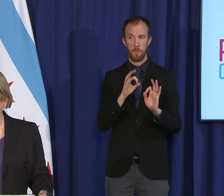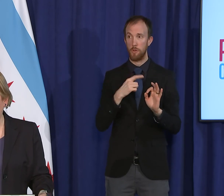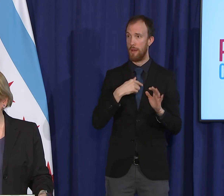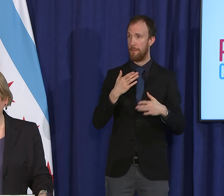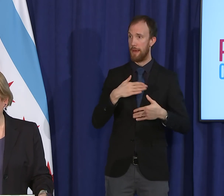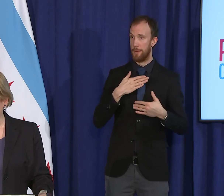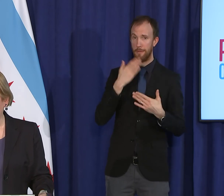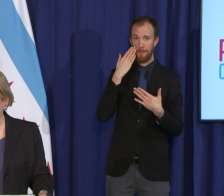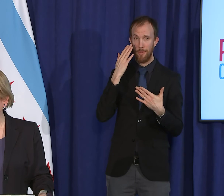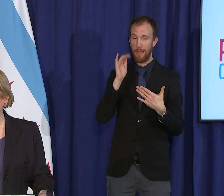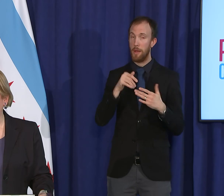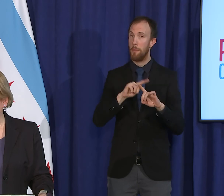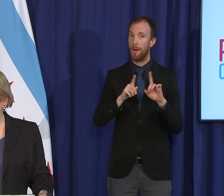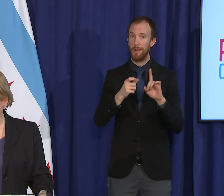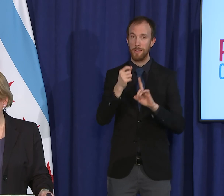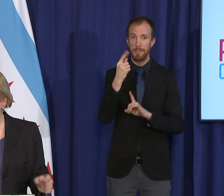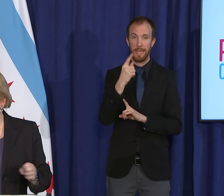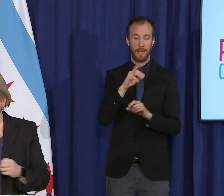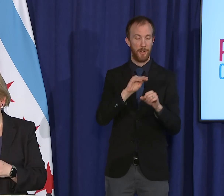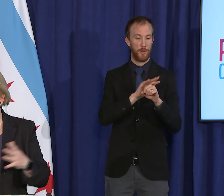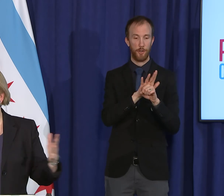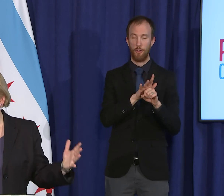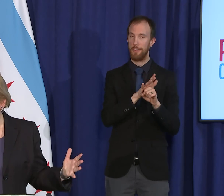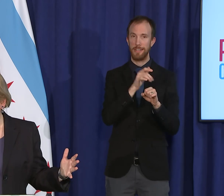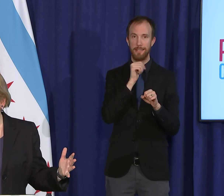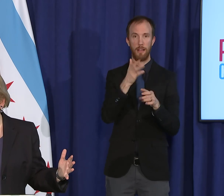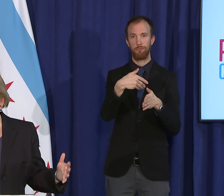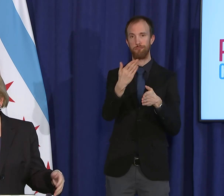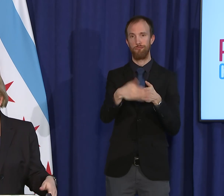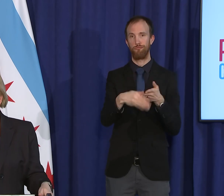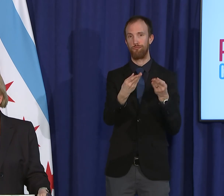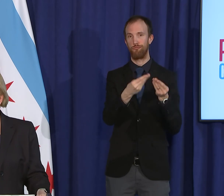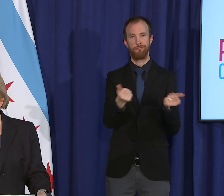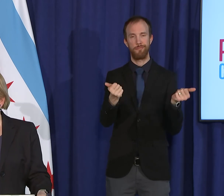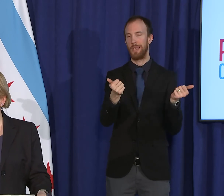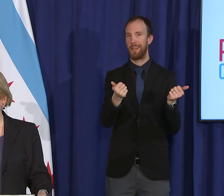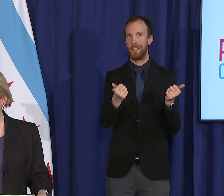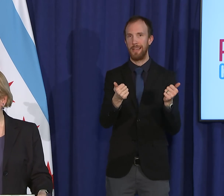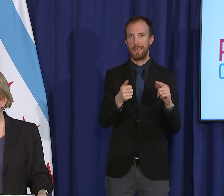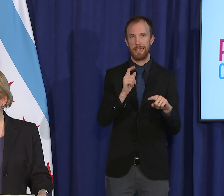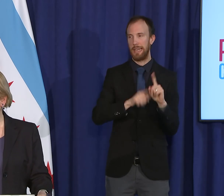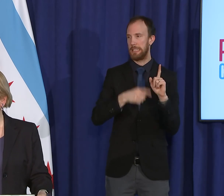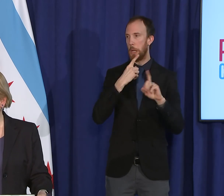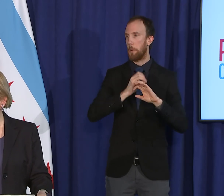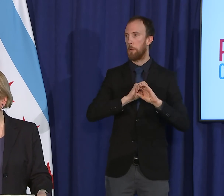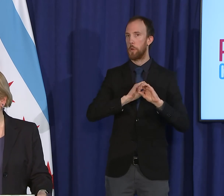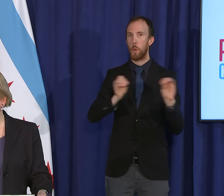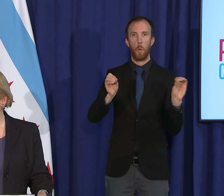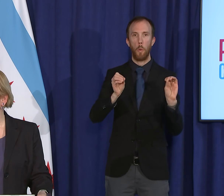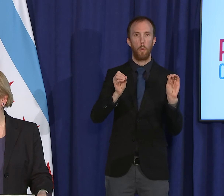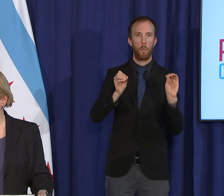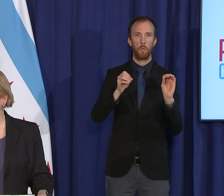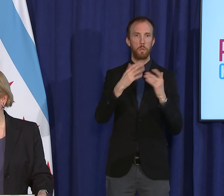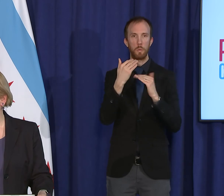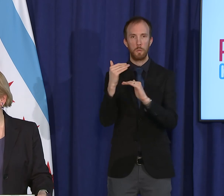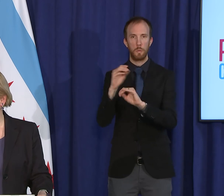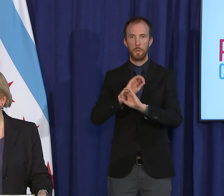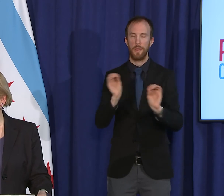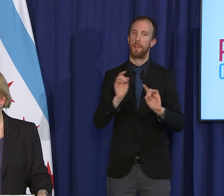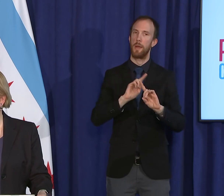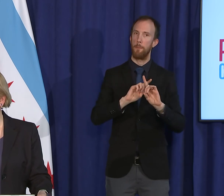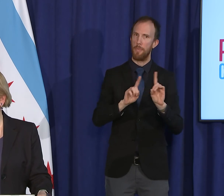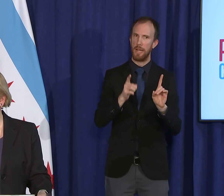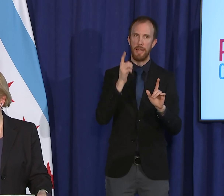that we are not done with COVID, and it is not the time to say no more restrictions, but it is the time, at least here locally, to make those